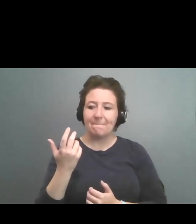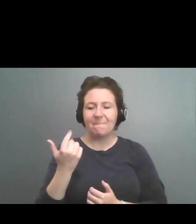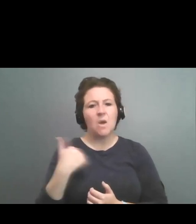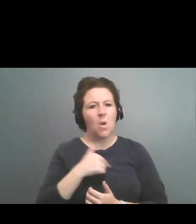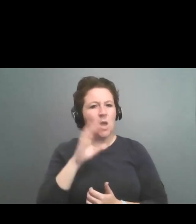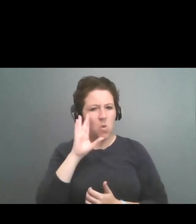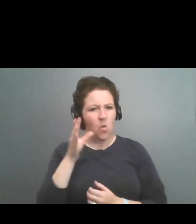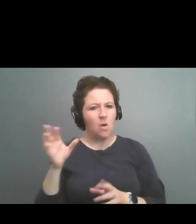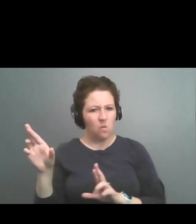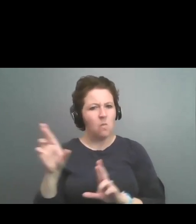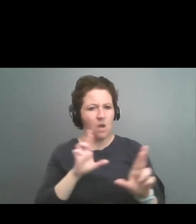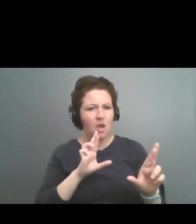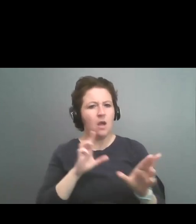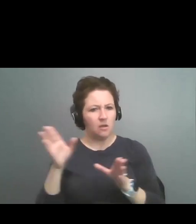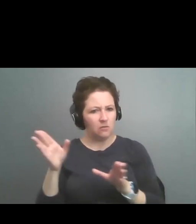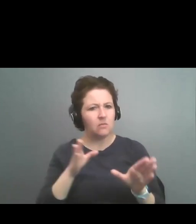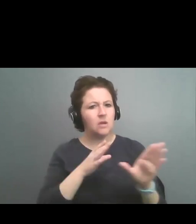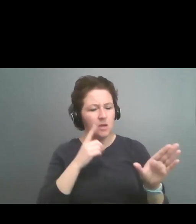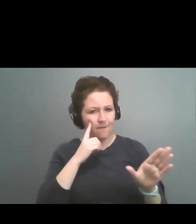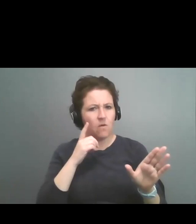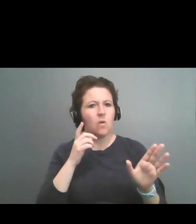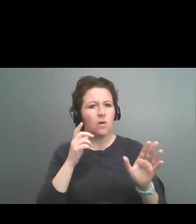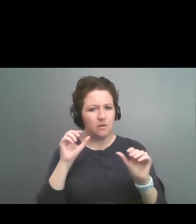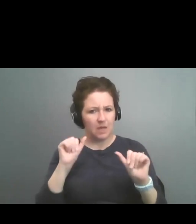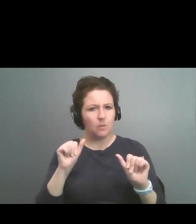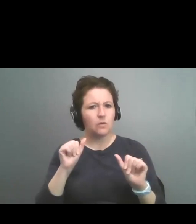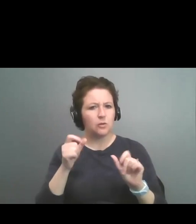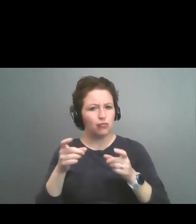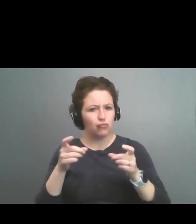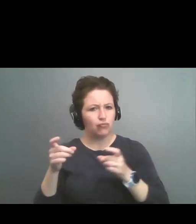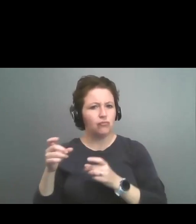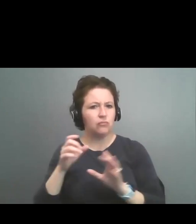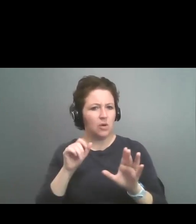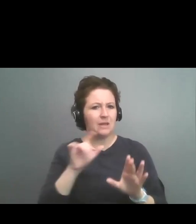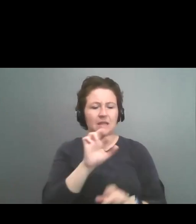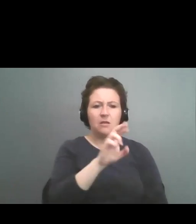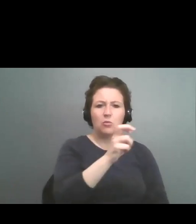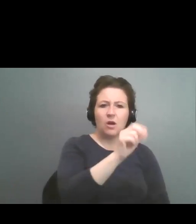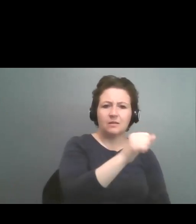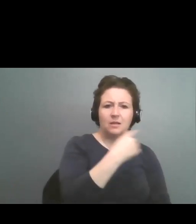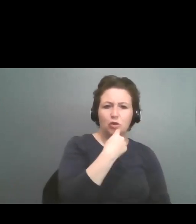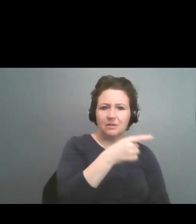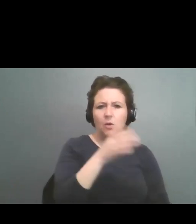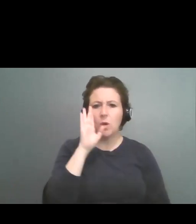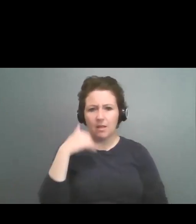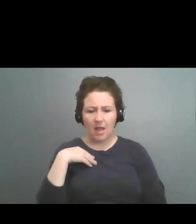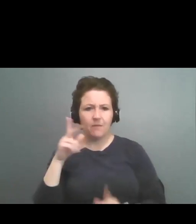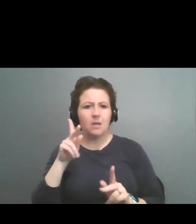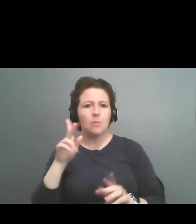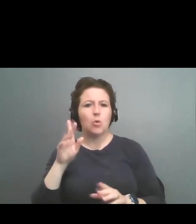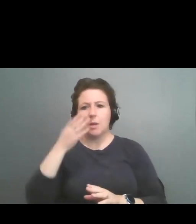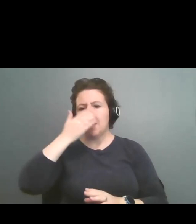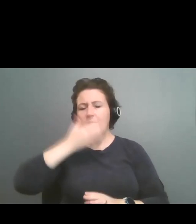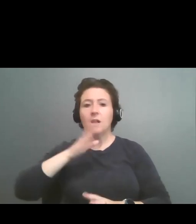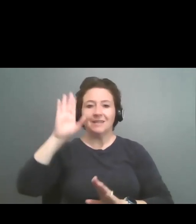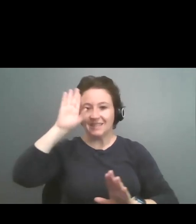be prepared to handle them. As Roxanna said, we'll have greeters at the door to walk them